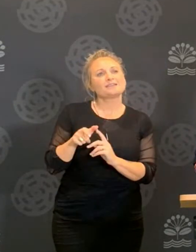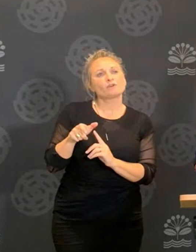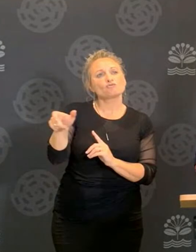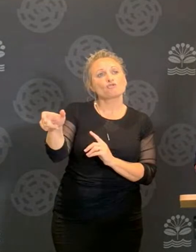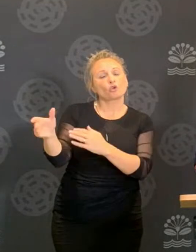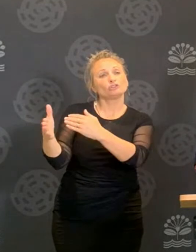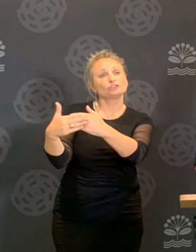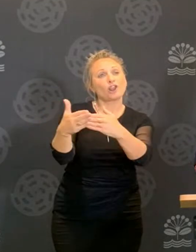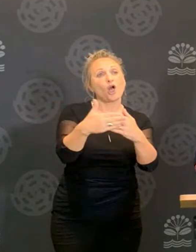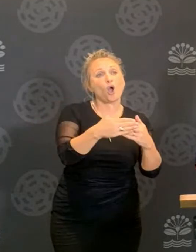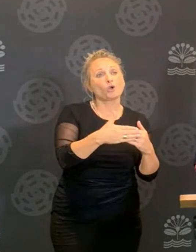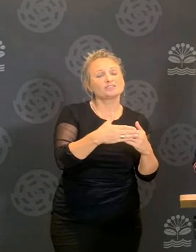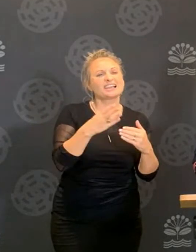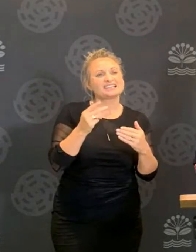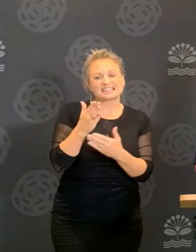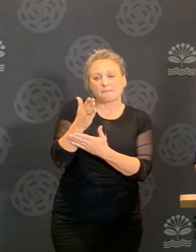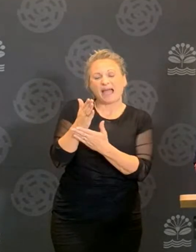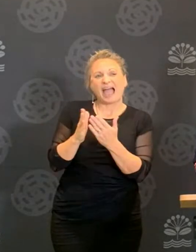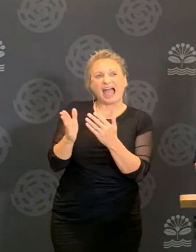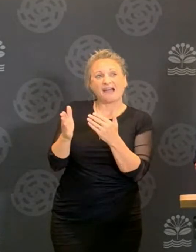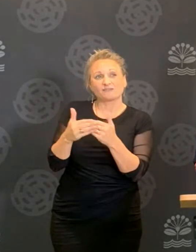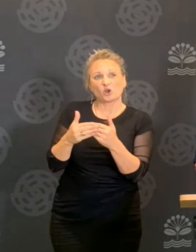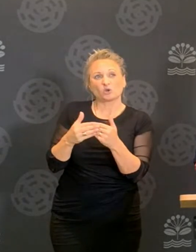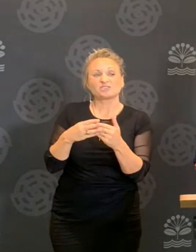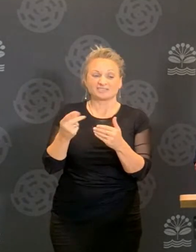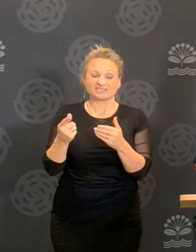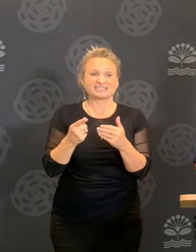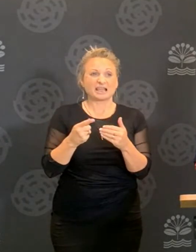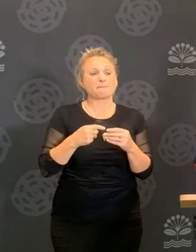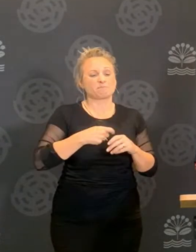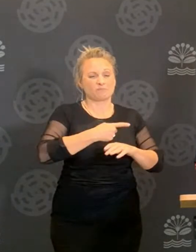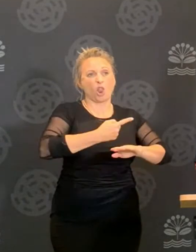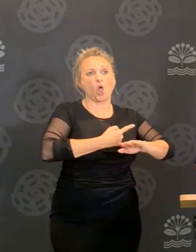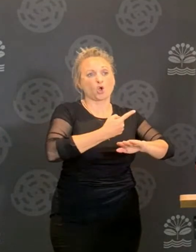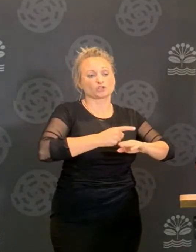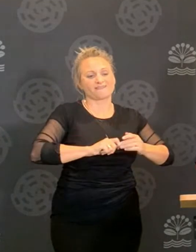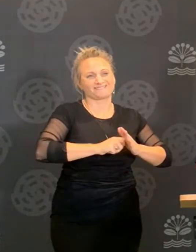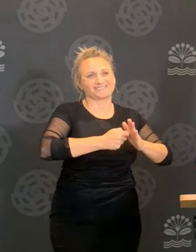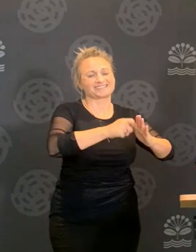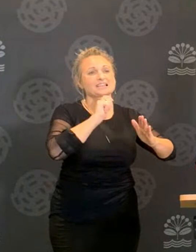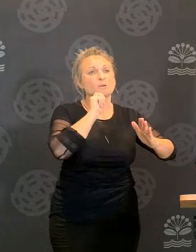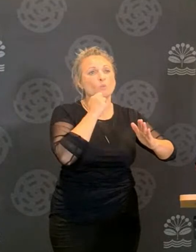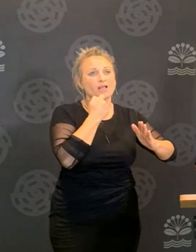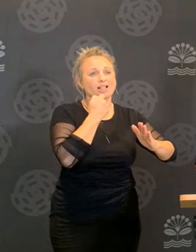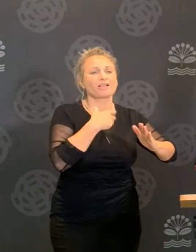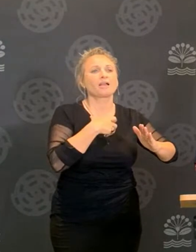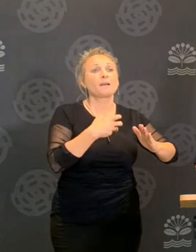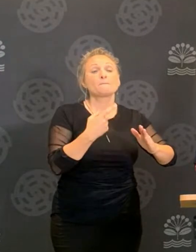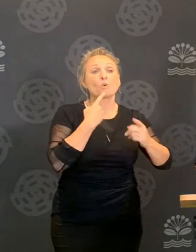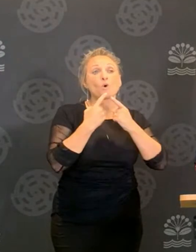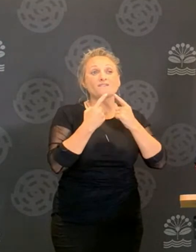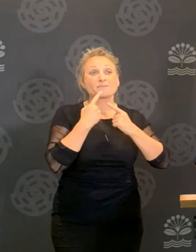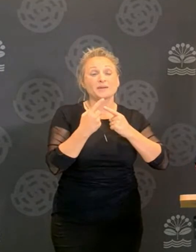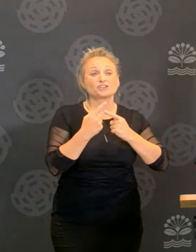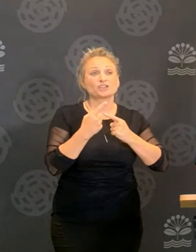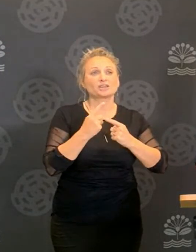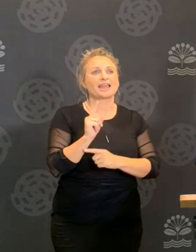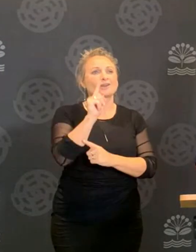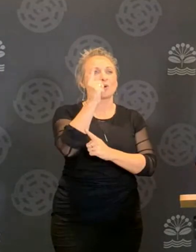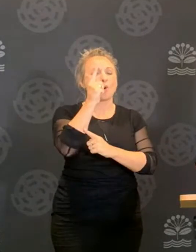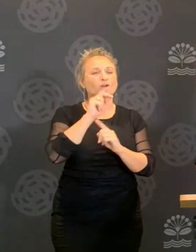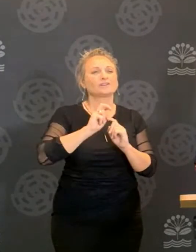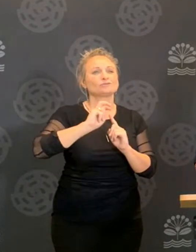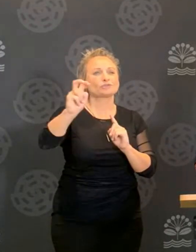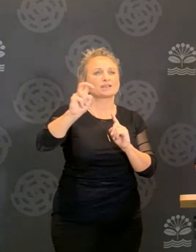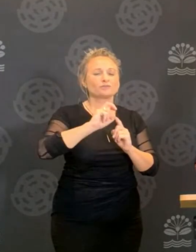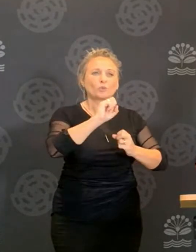Auckland, some of those partially, some of those more permanently, and there are more information on those road closures again at Auckland